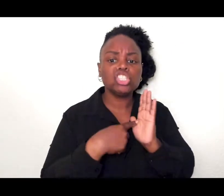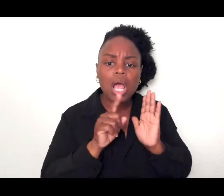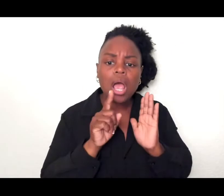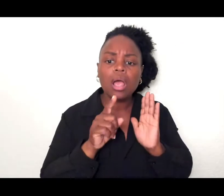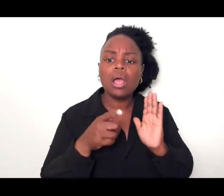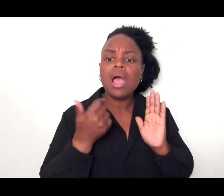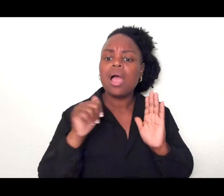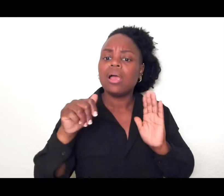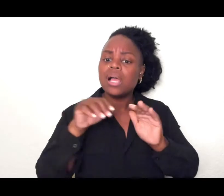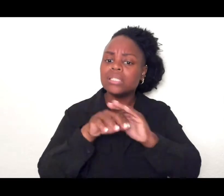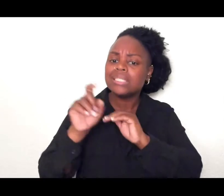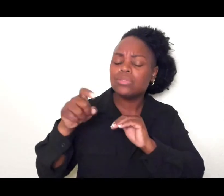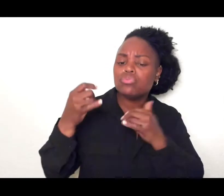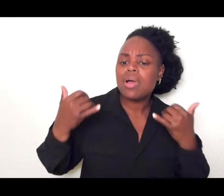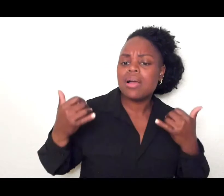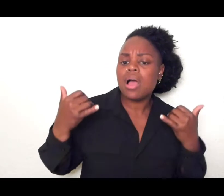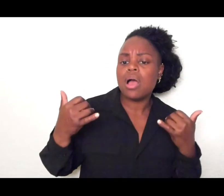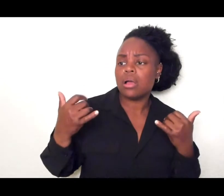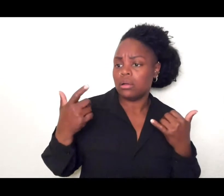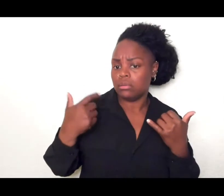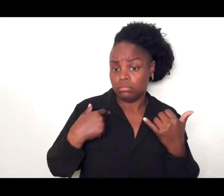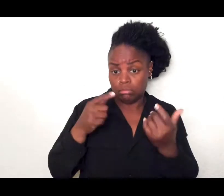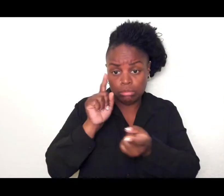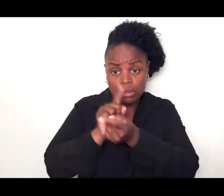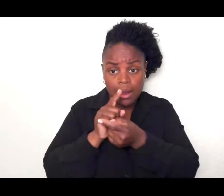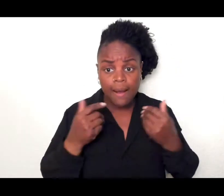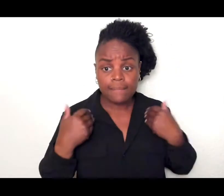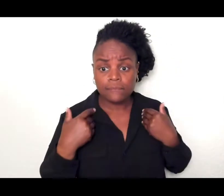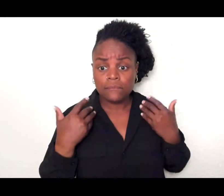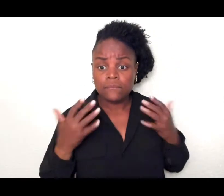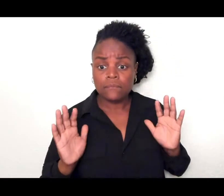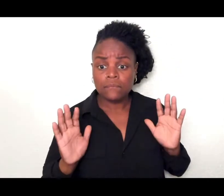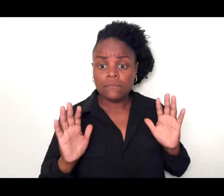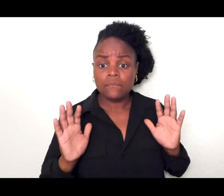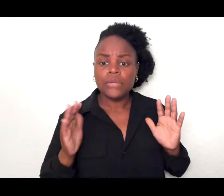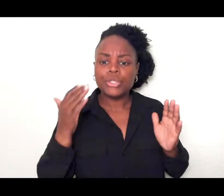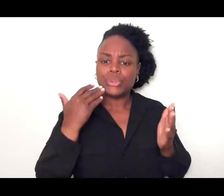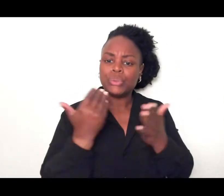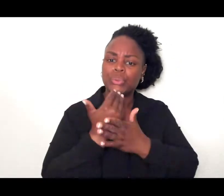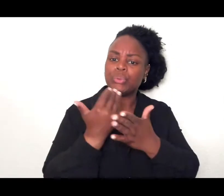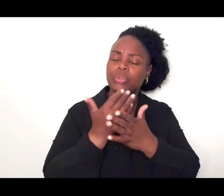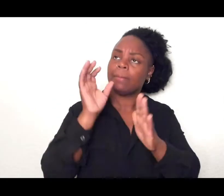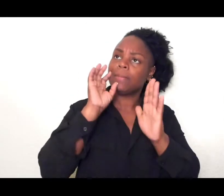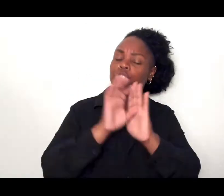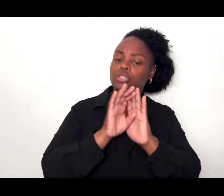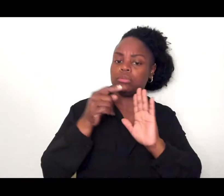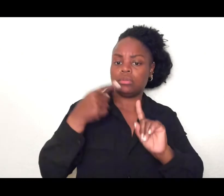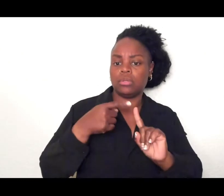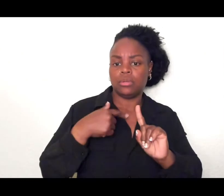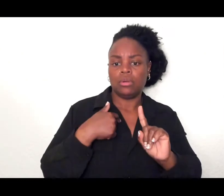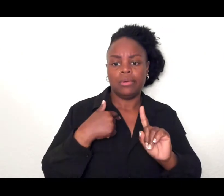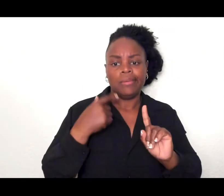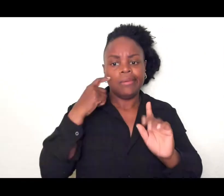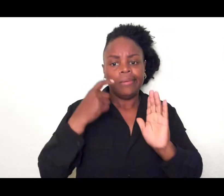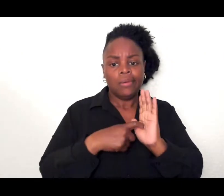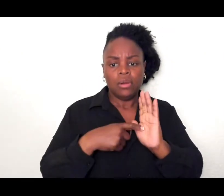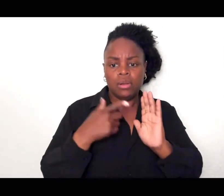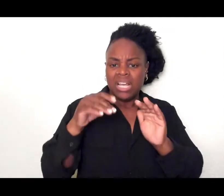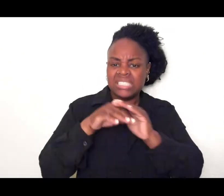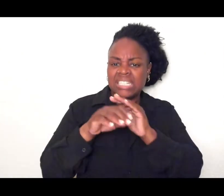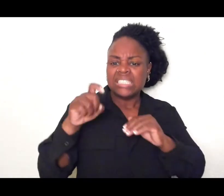own lifelong disability and chronic health issues that I've been having, that I really had not been able to